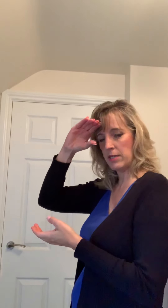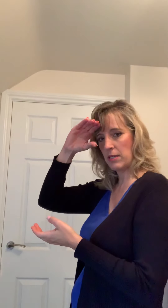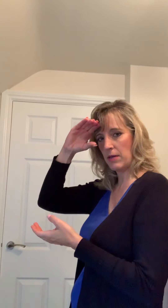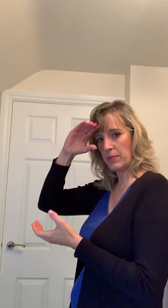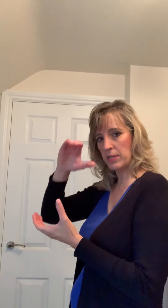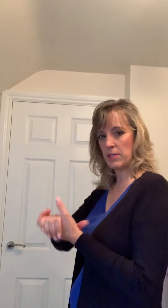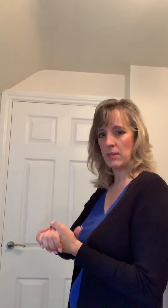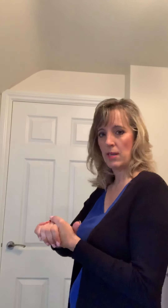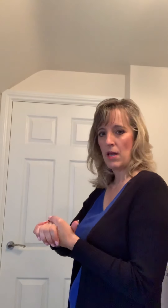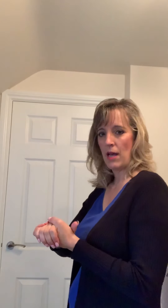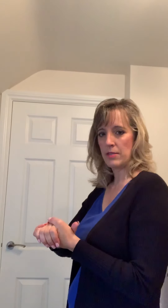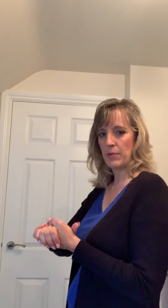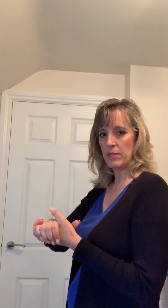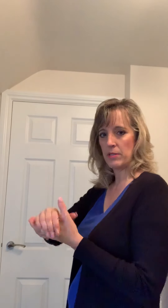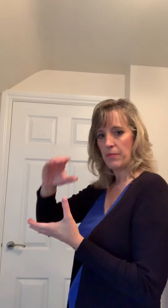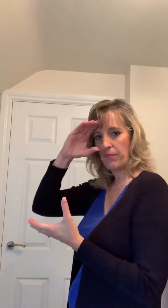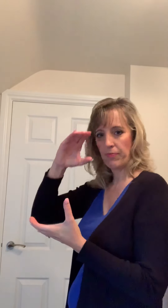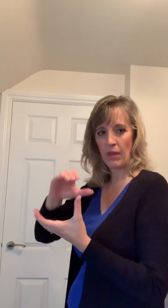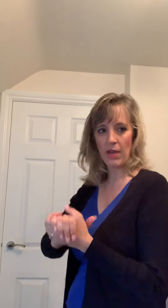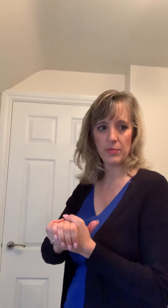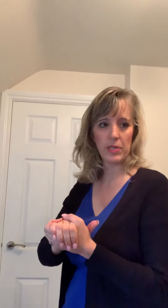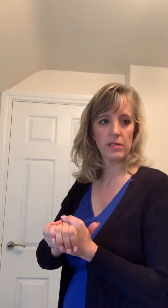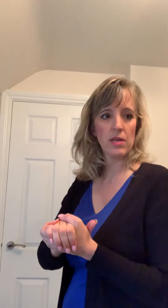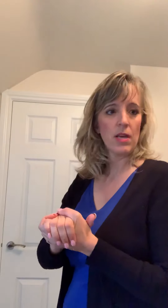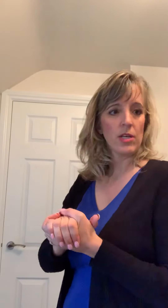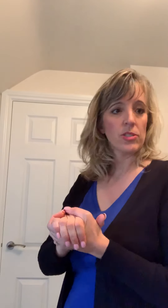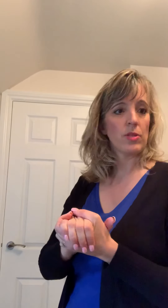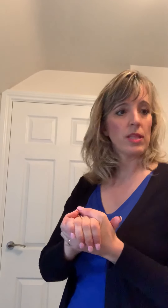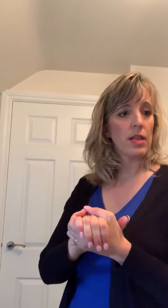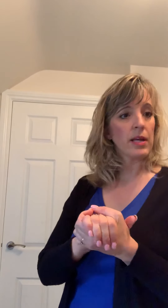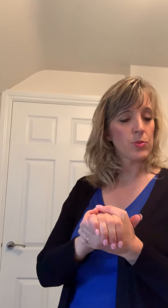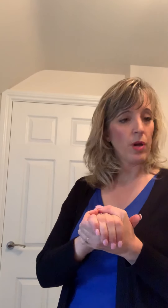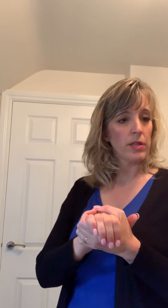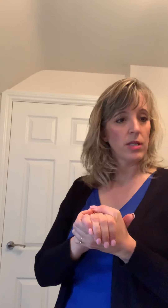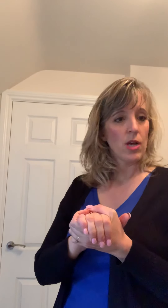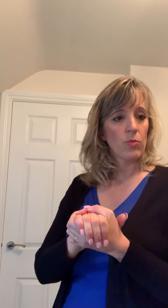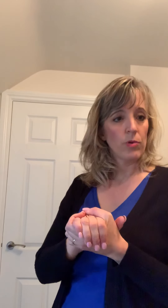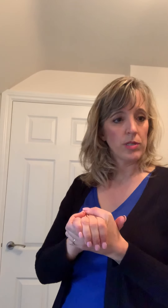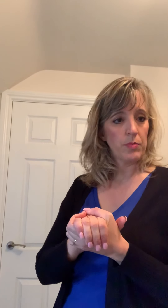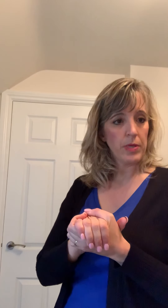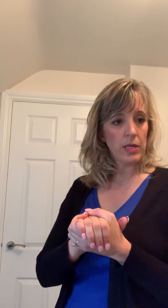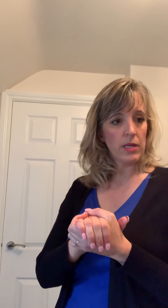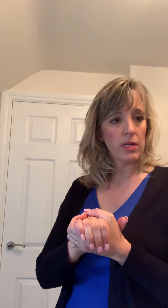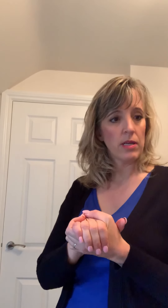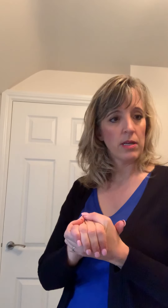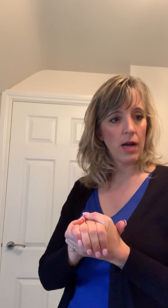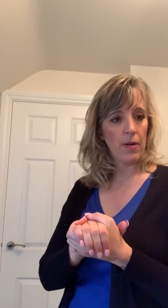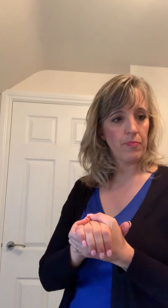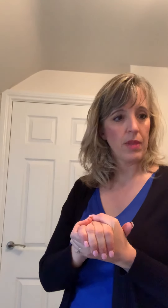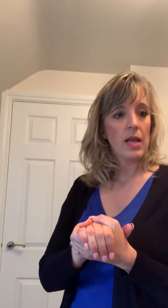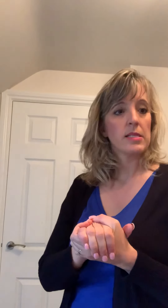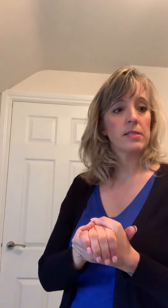keep it the C, husband, husband. So then the next one would be